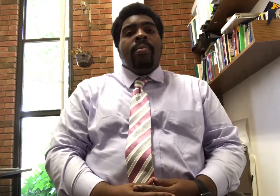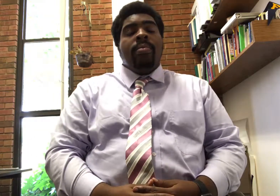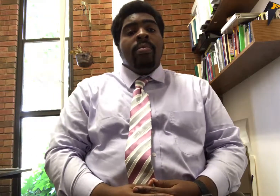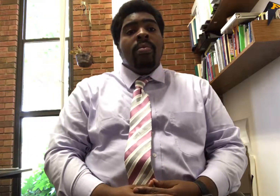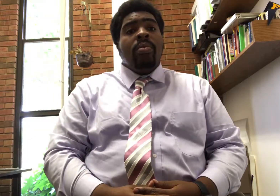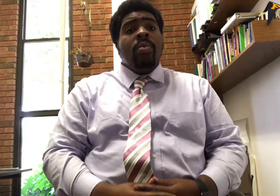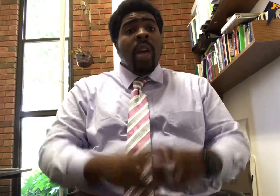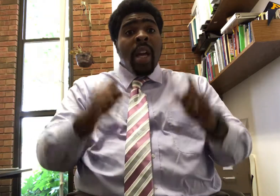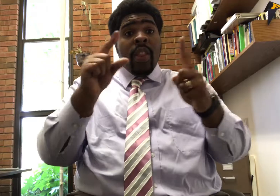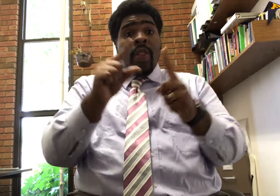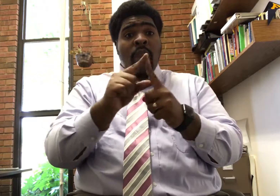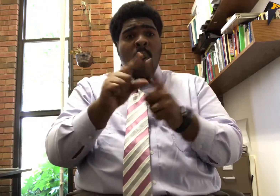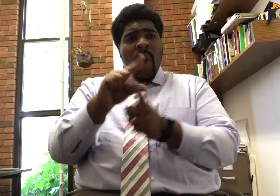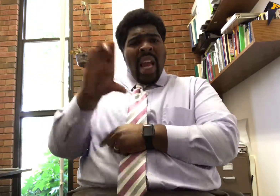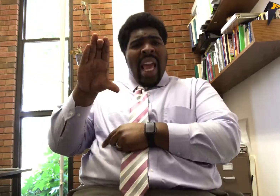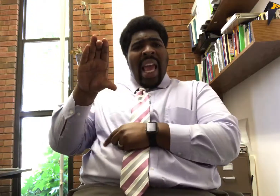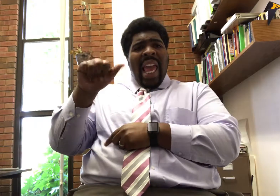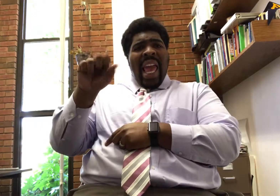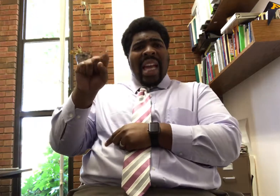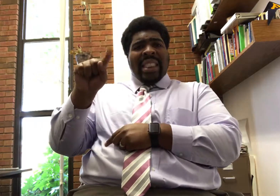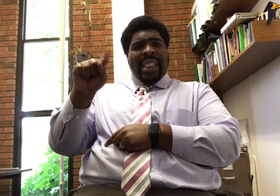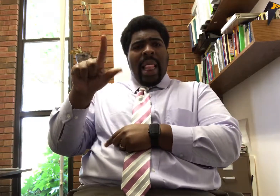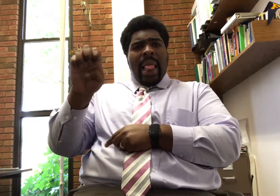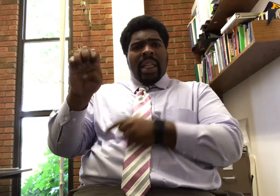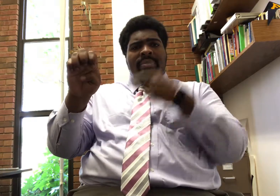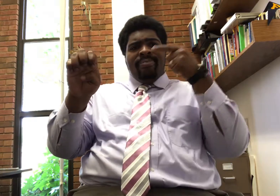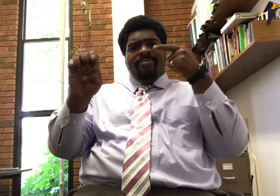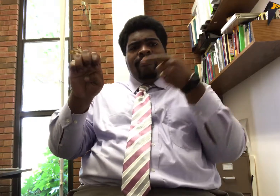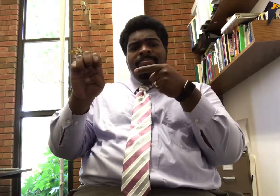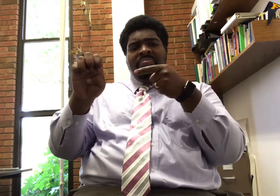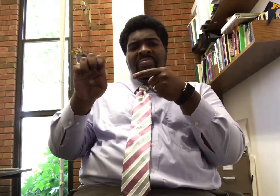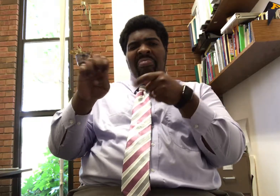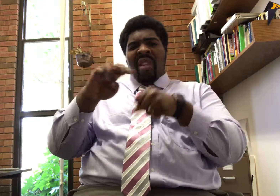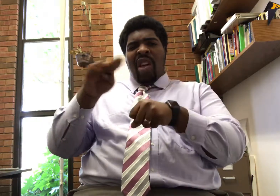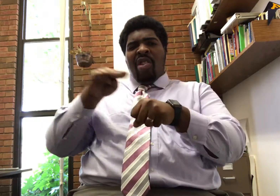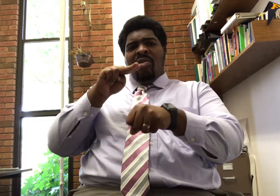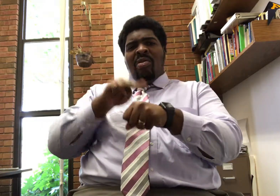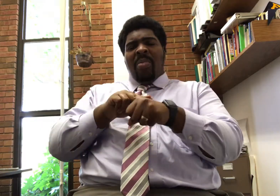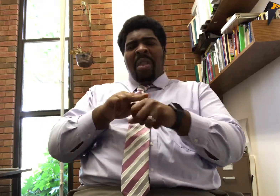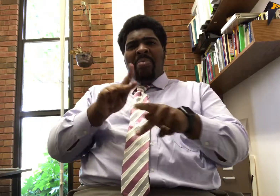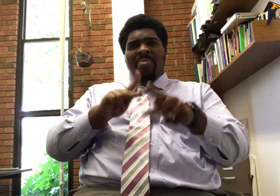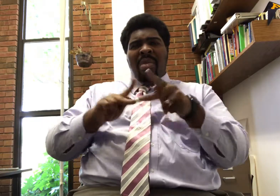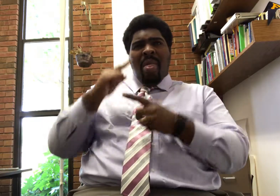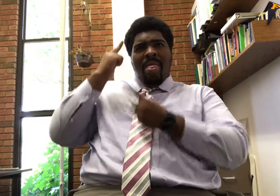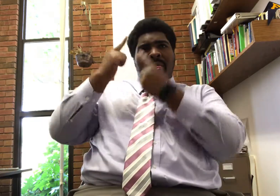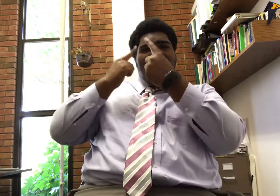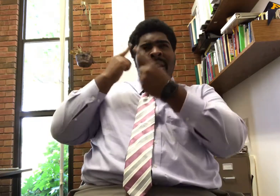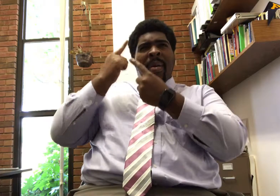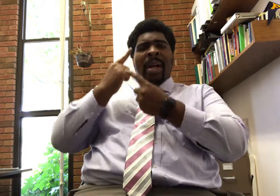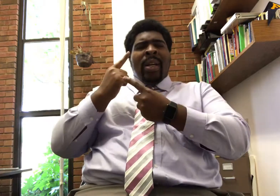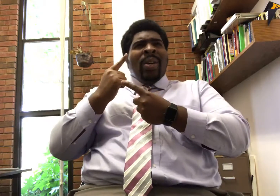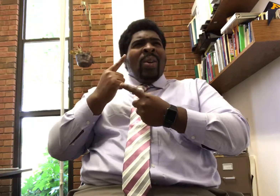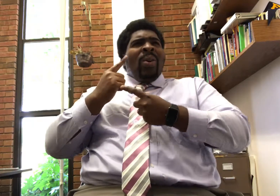The word castle usually makes people think of elegant buildings where kings